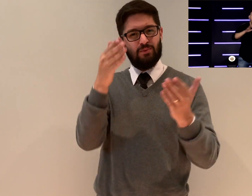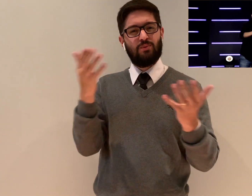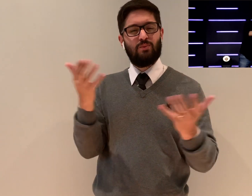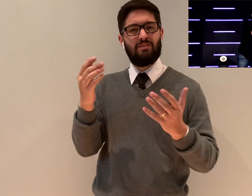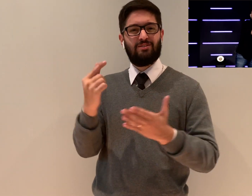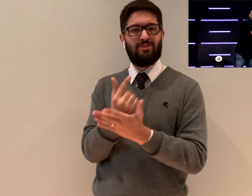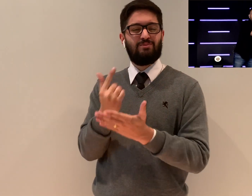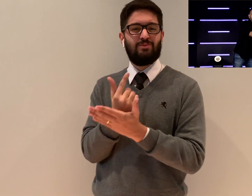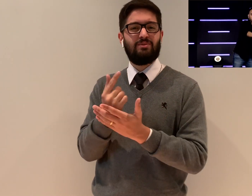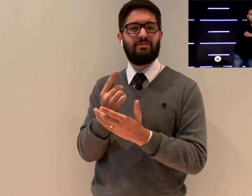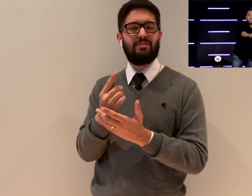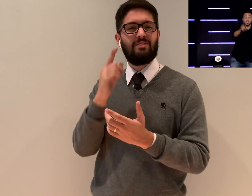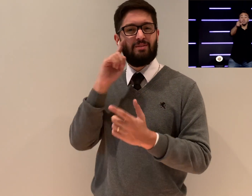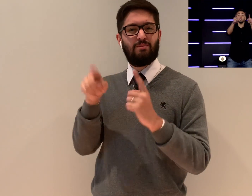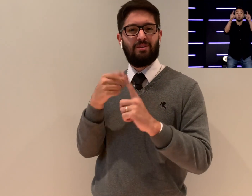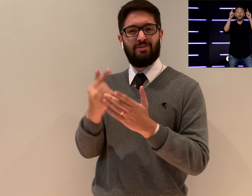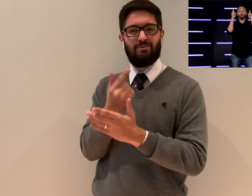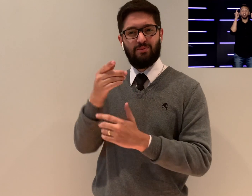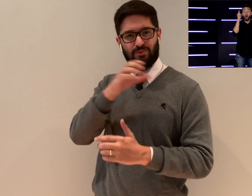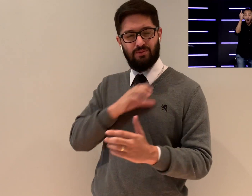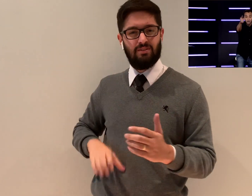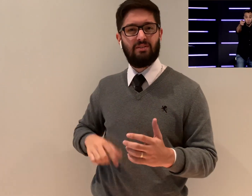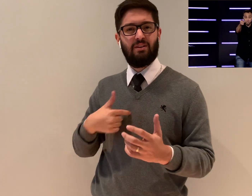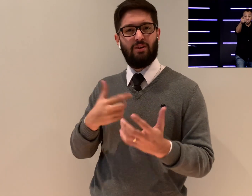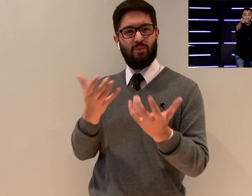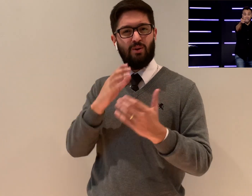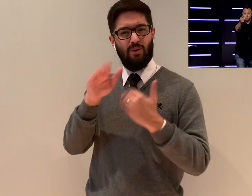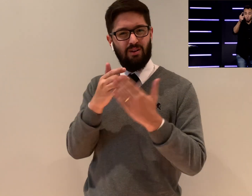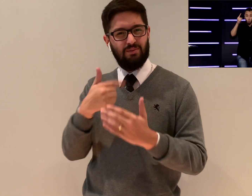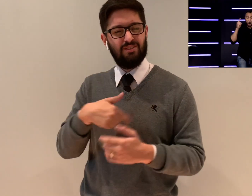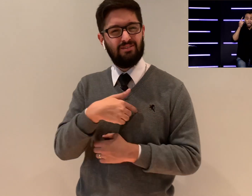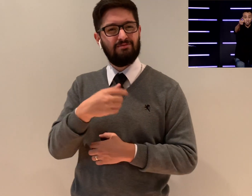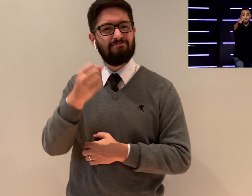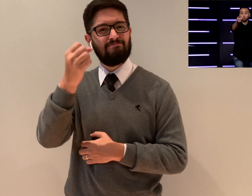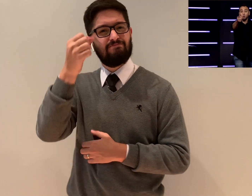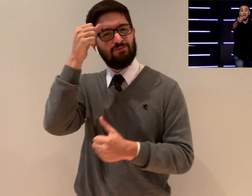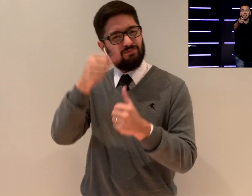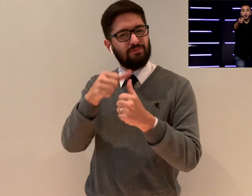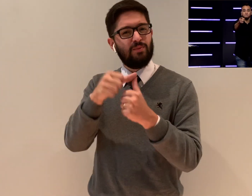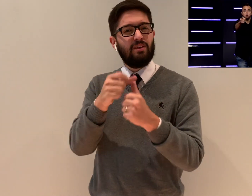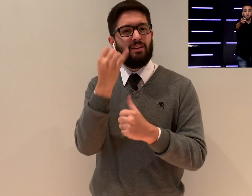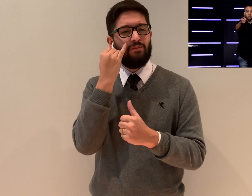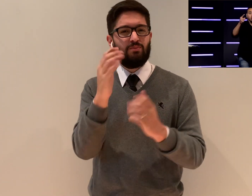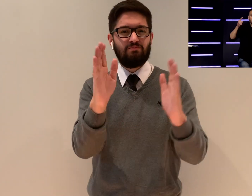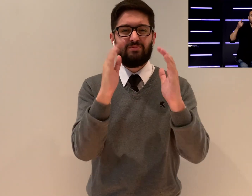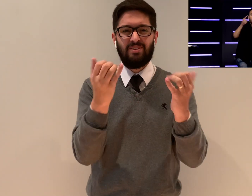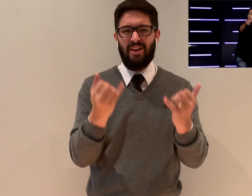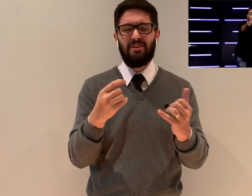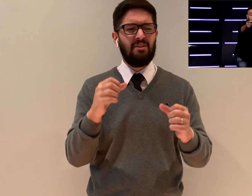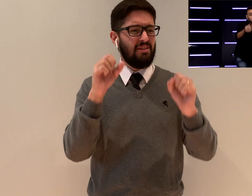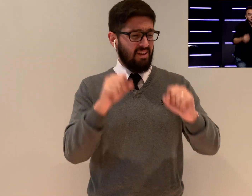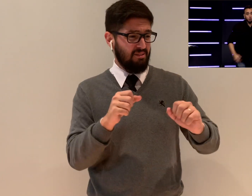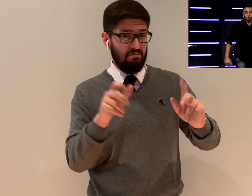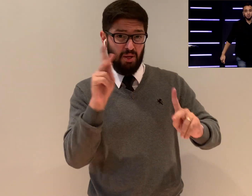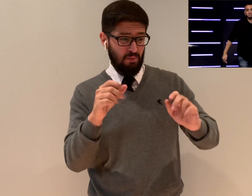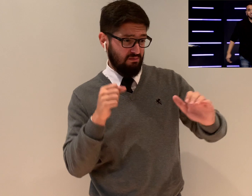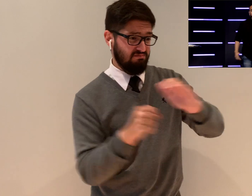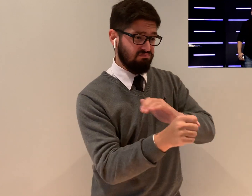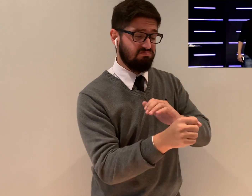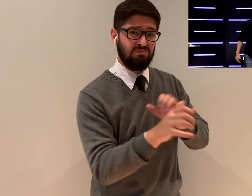the gospel of Christ. Here's what I want all of us to get. If you're watching us right now, you can quarantine